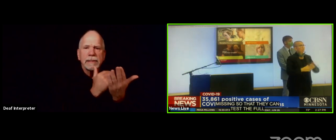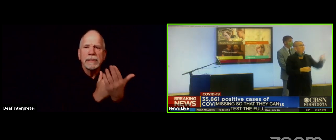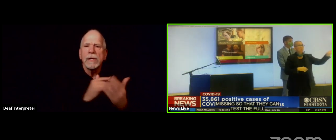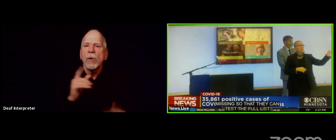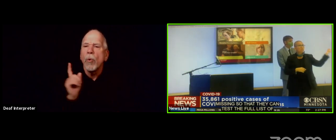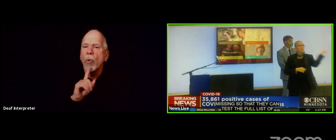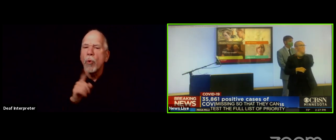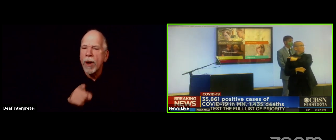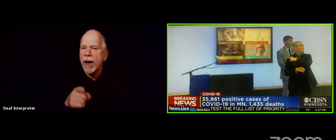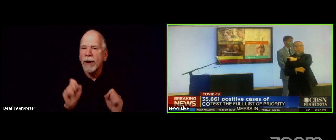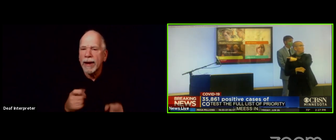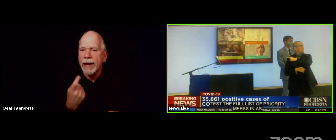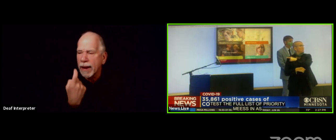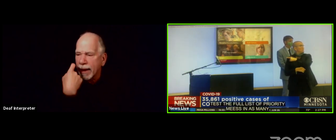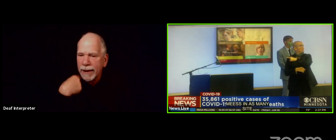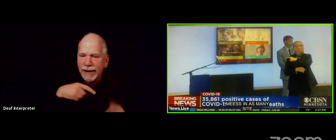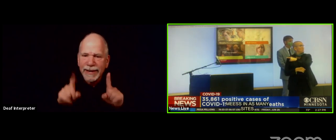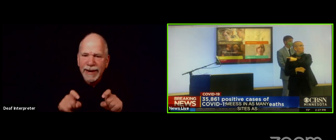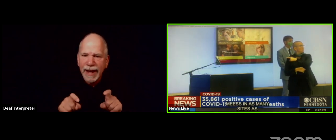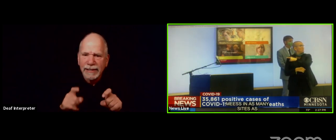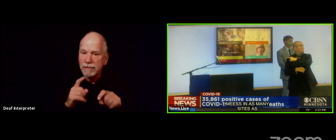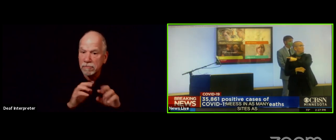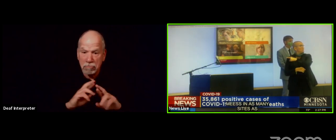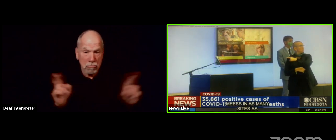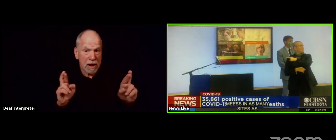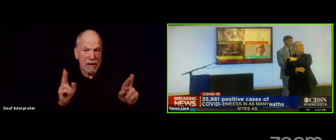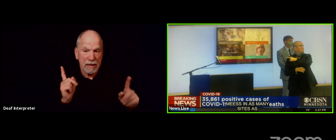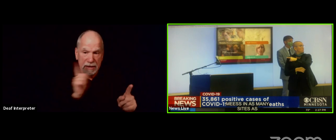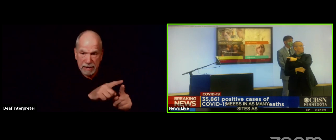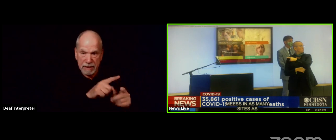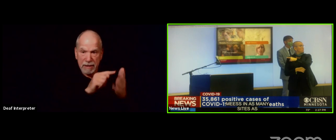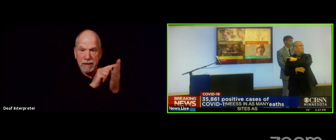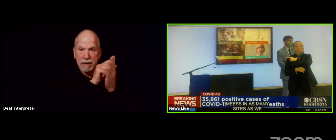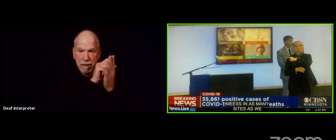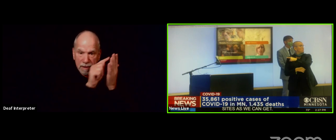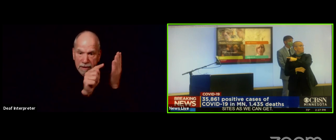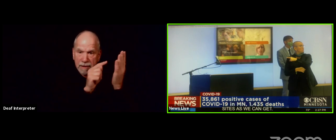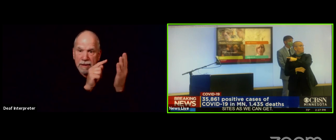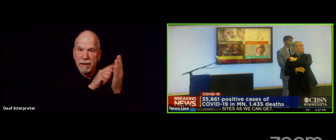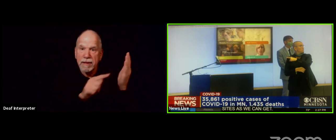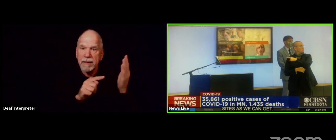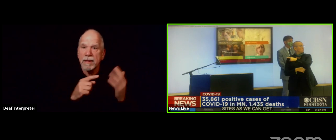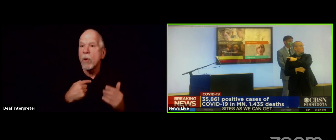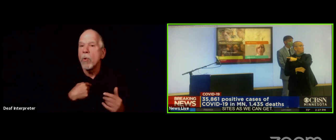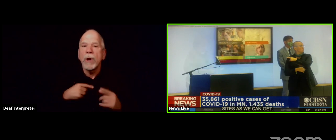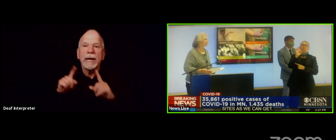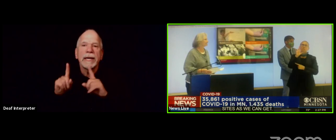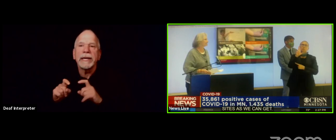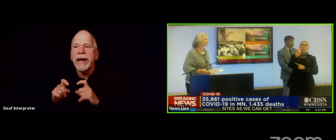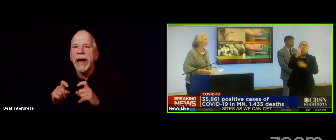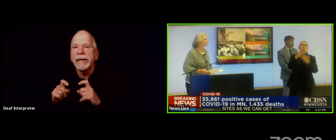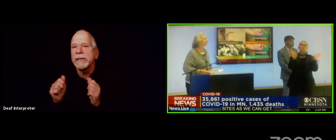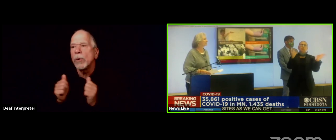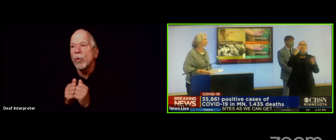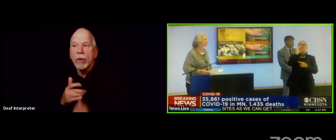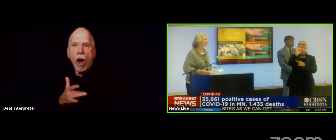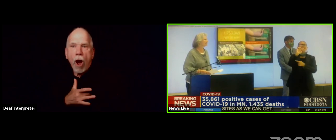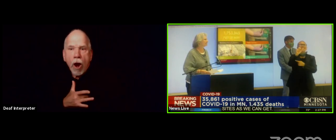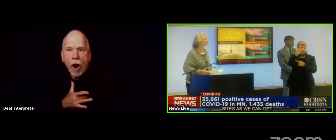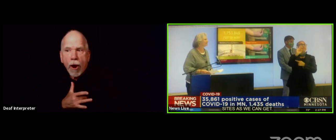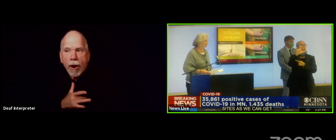Commissioner, next question. With respect to, in the course of a normal flu season, Christmas is around the time that people